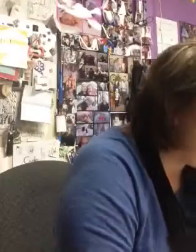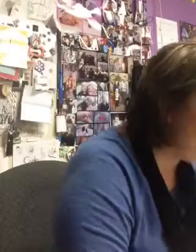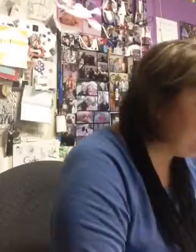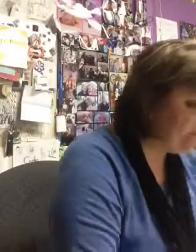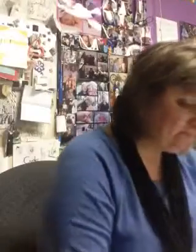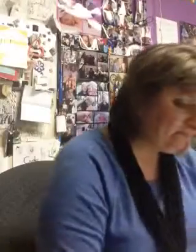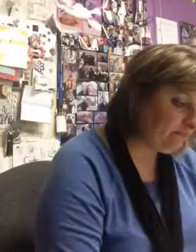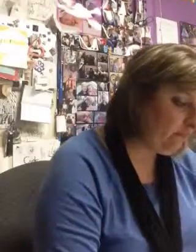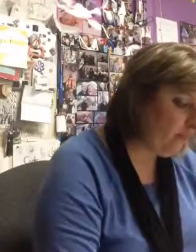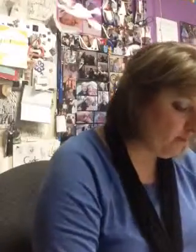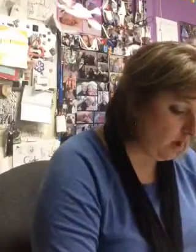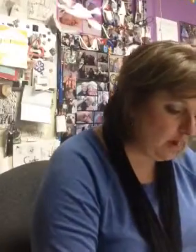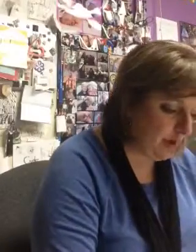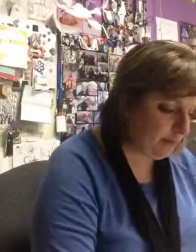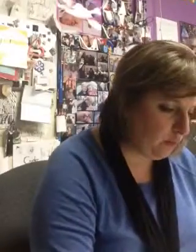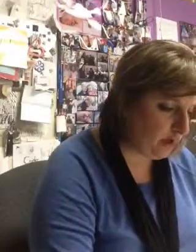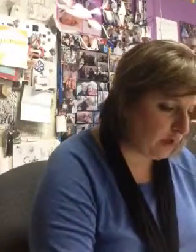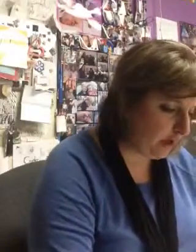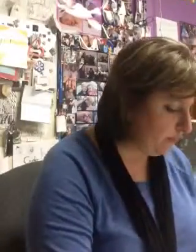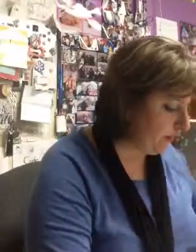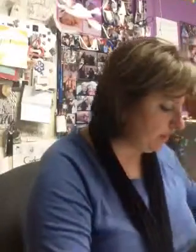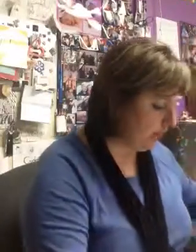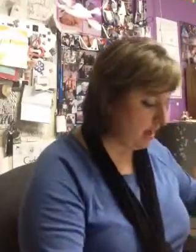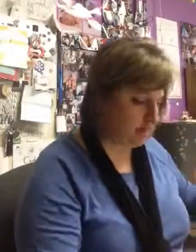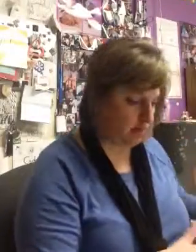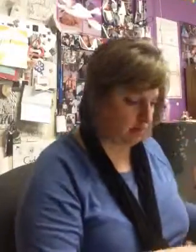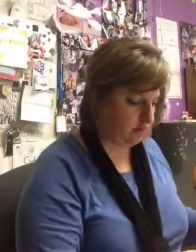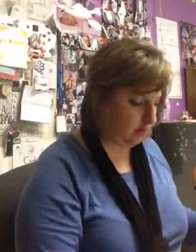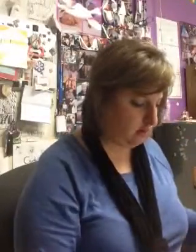And we're going to go with, I'm